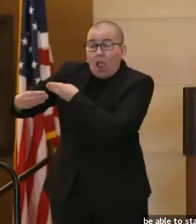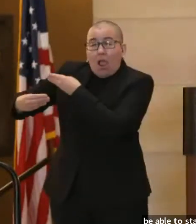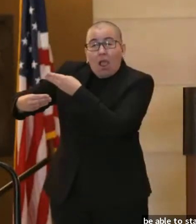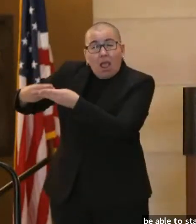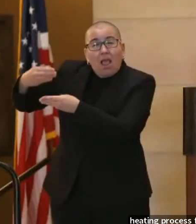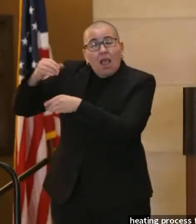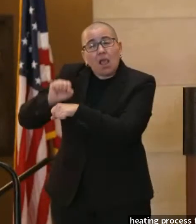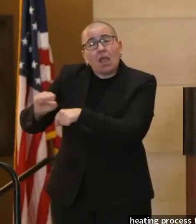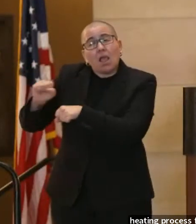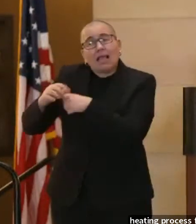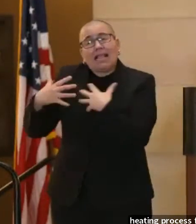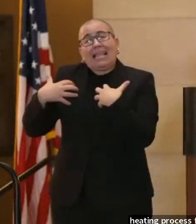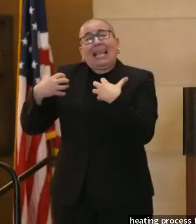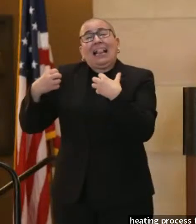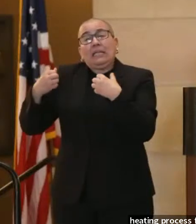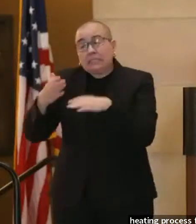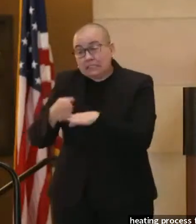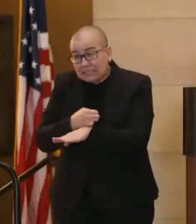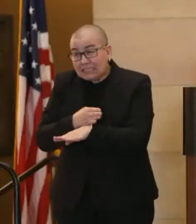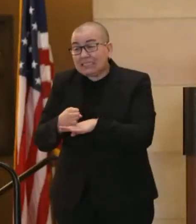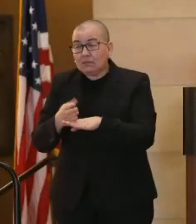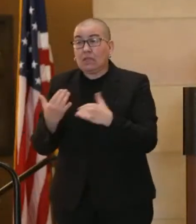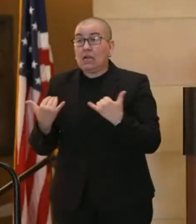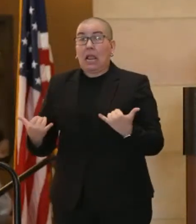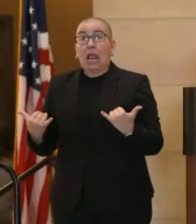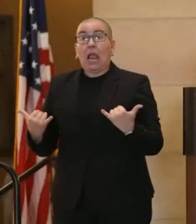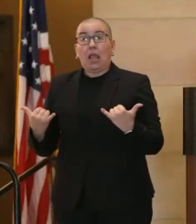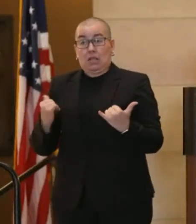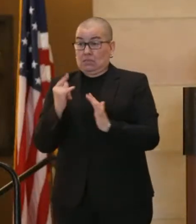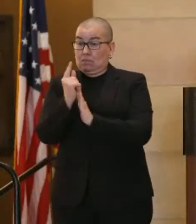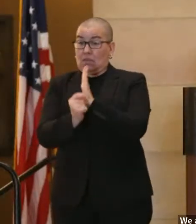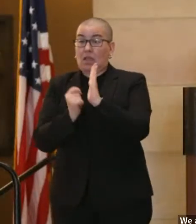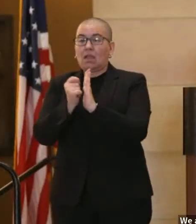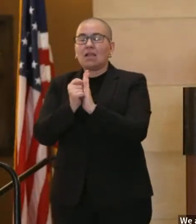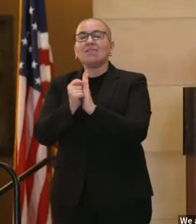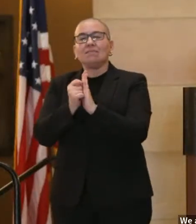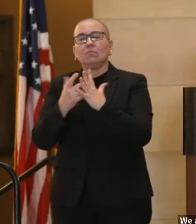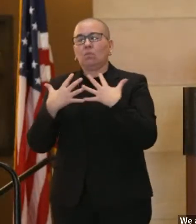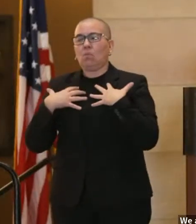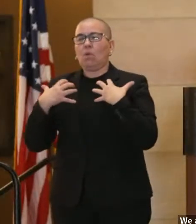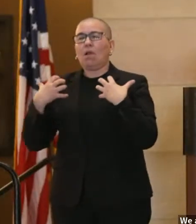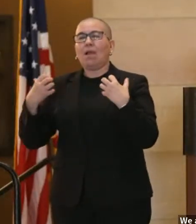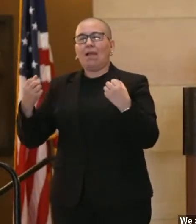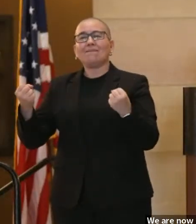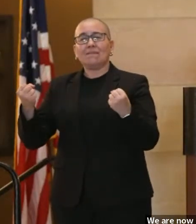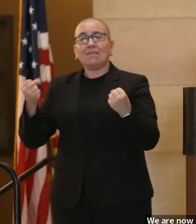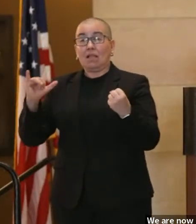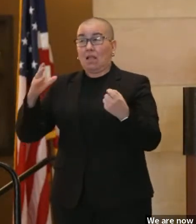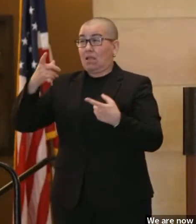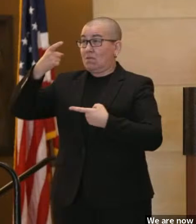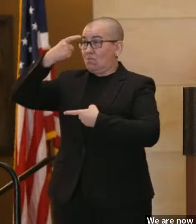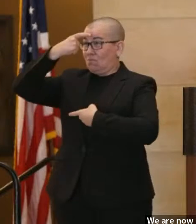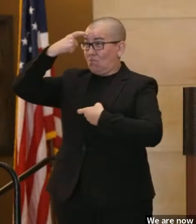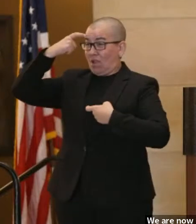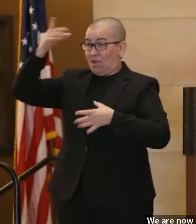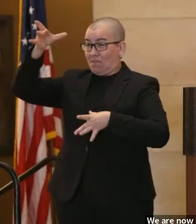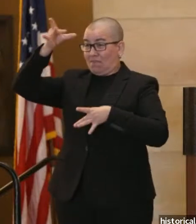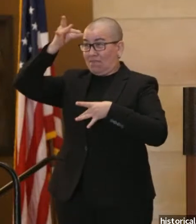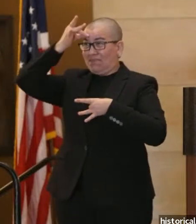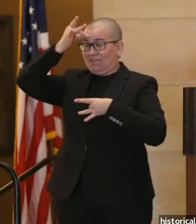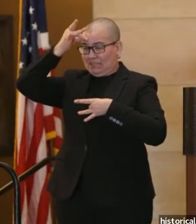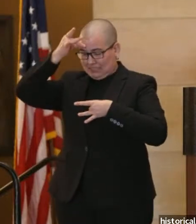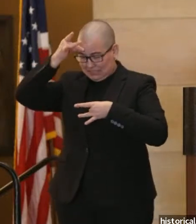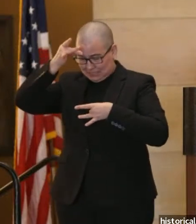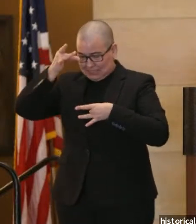now at the point of recovering from historical trauma and achieving sovereignty